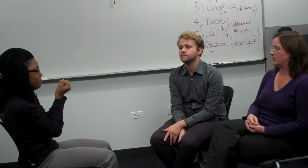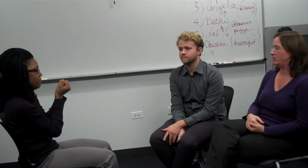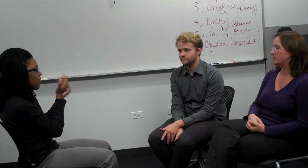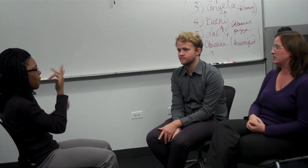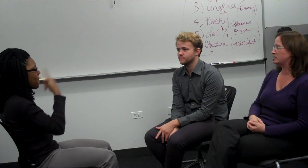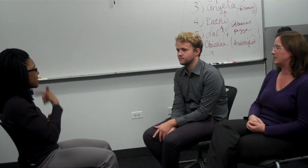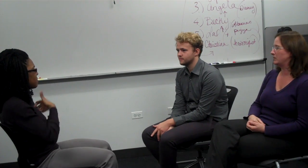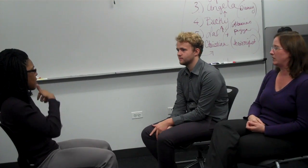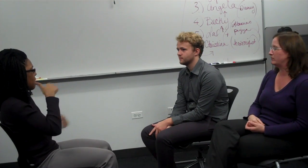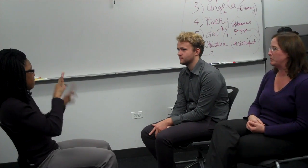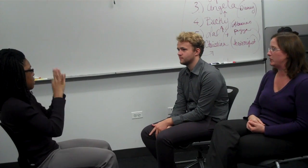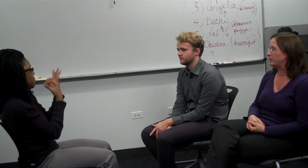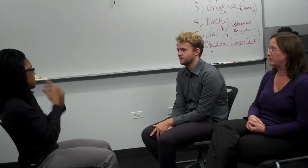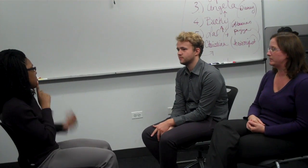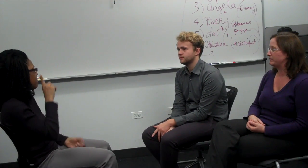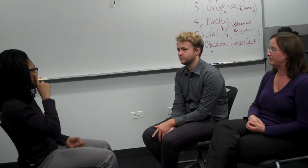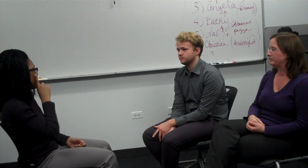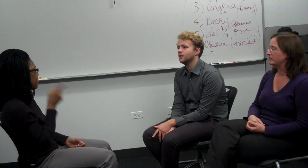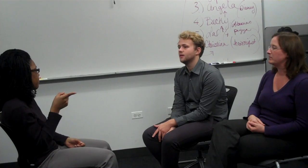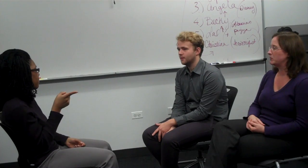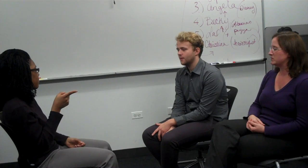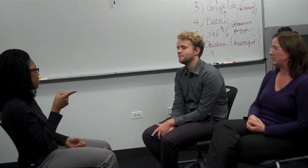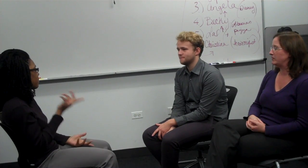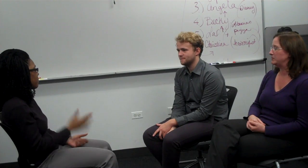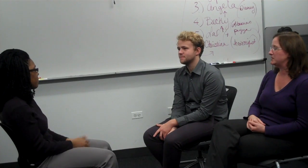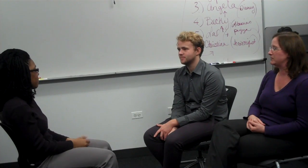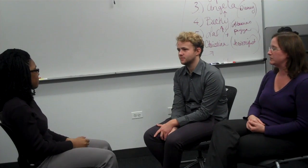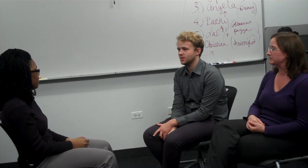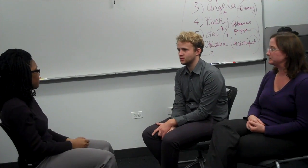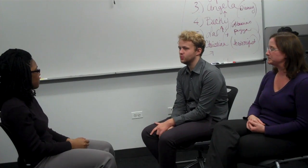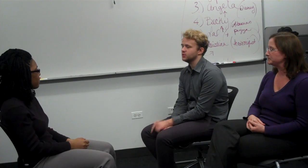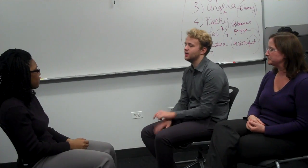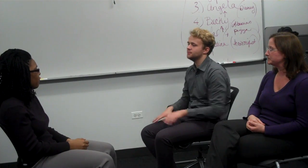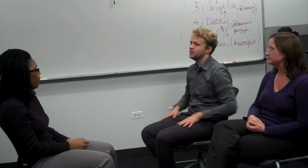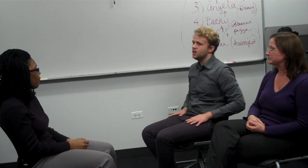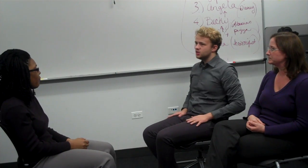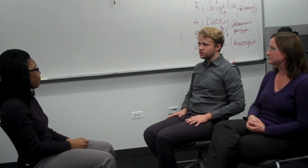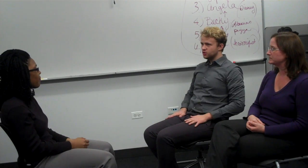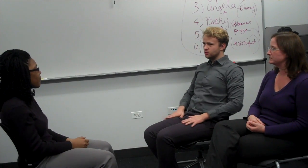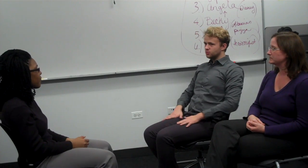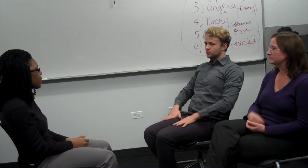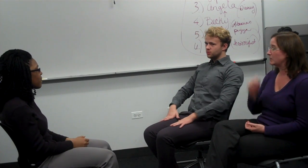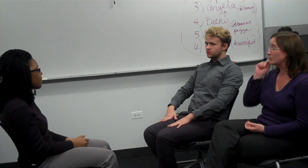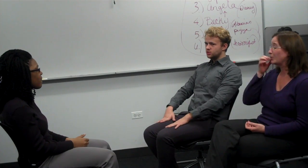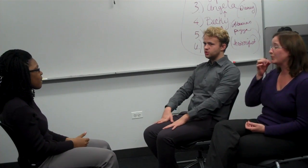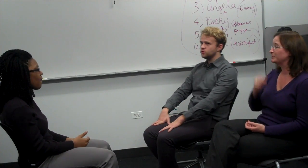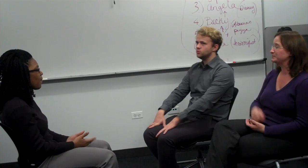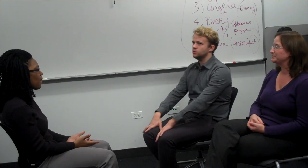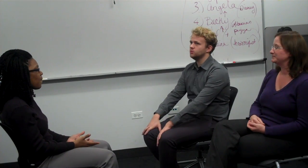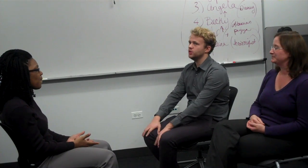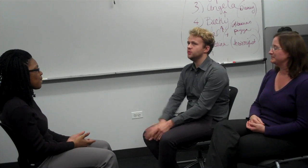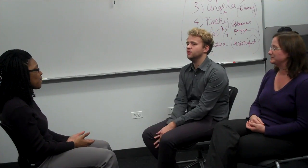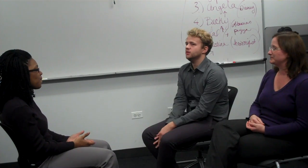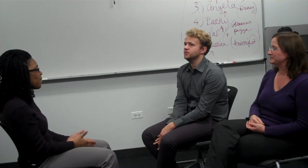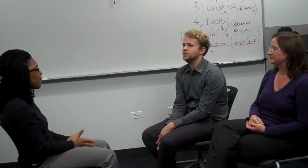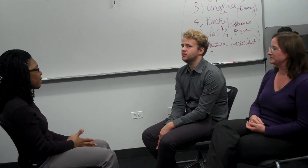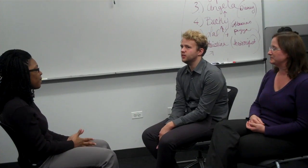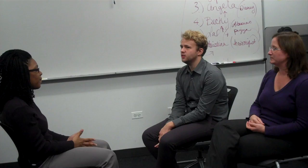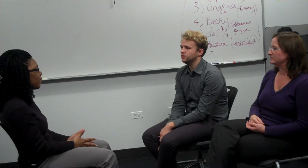No, I started signing right from birth. Most of my family stuff. That's cool. So, were you involved in theater at all